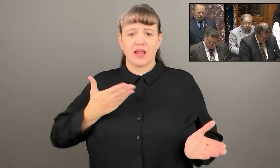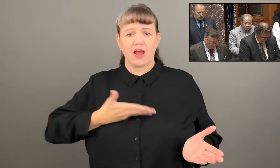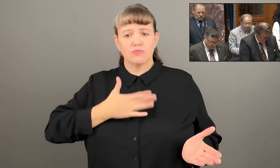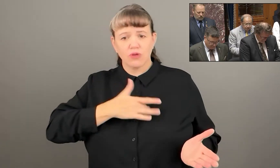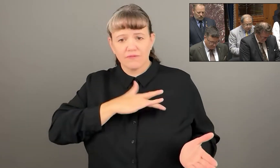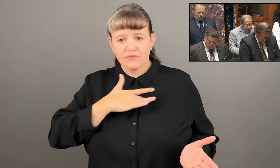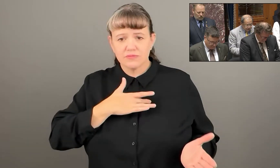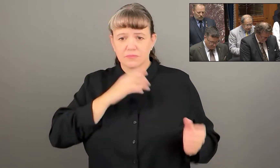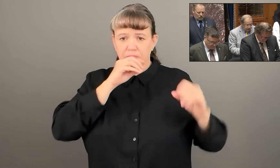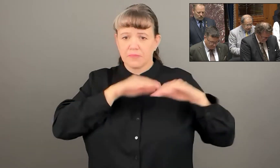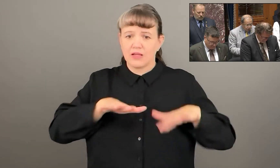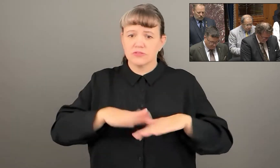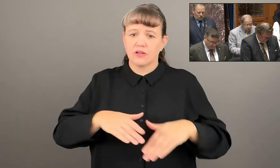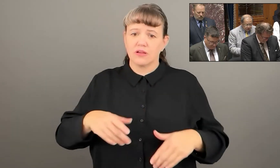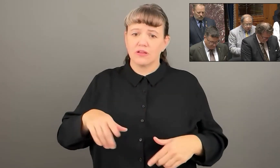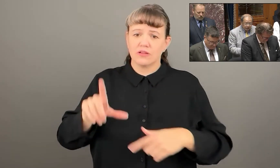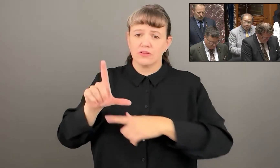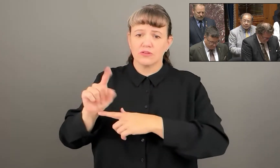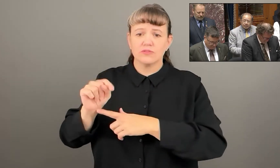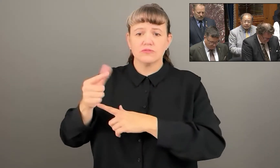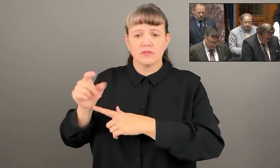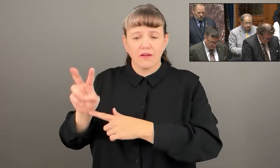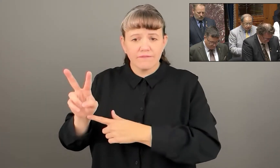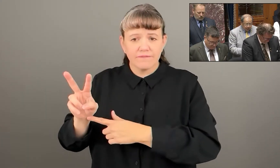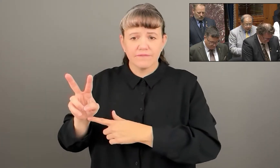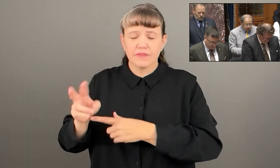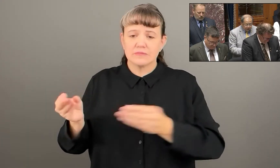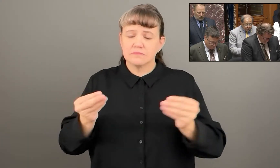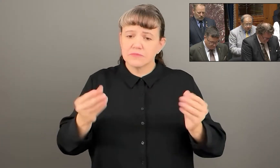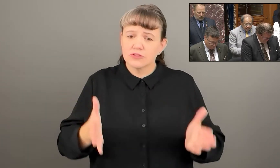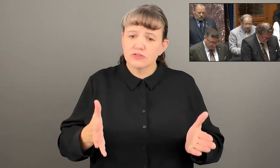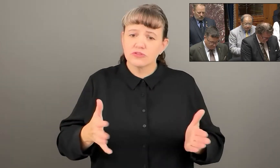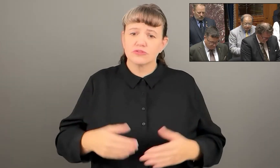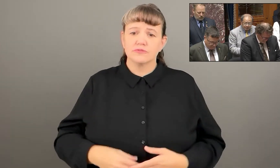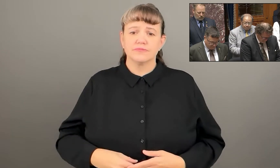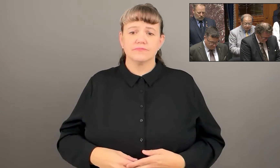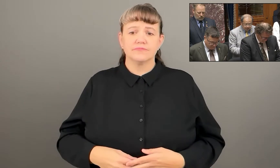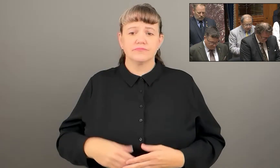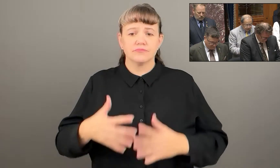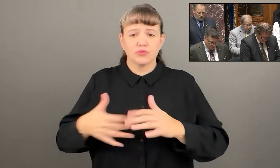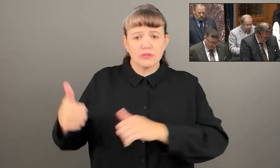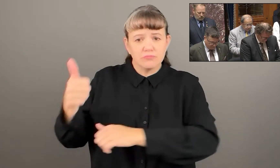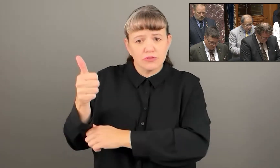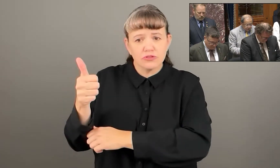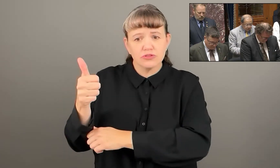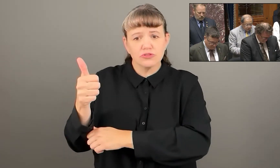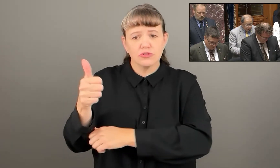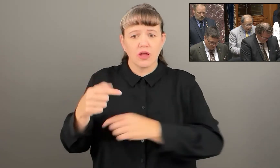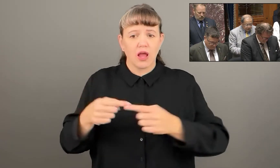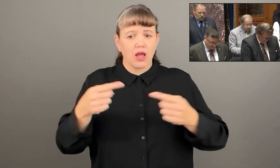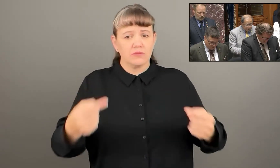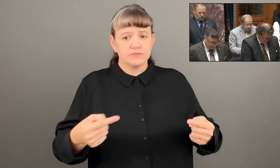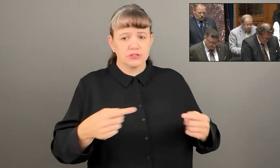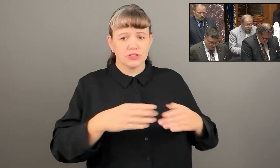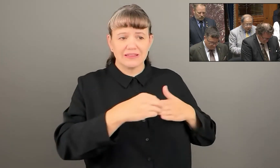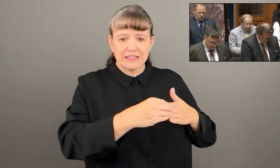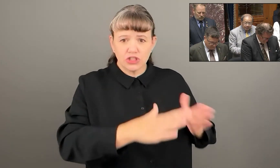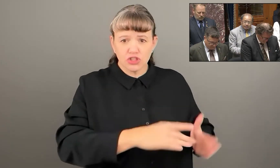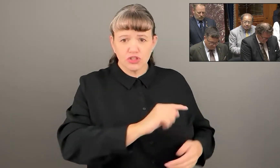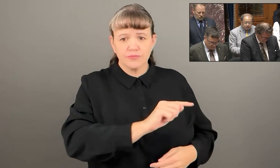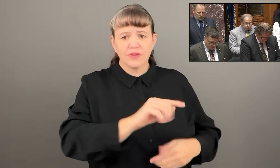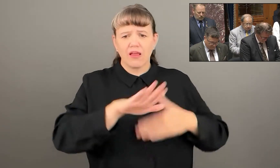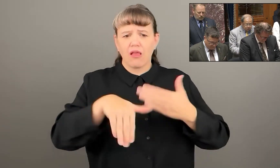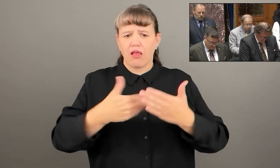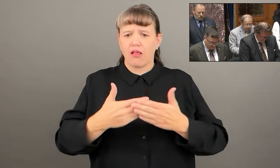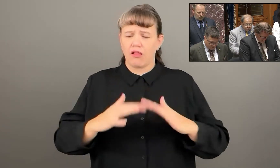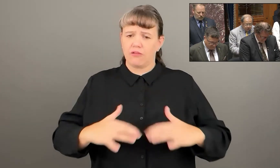the Premier, the Opposition Leader, and the Legislative Assembly. We ask for your